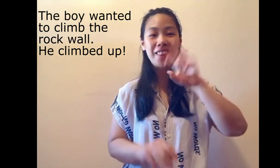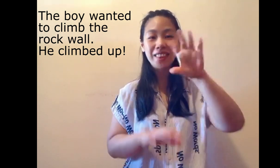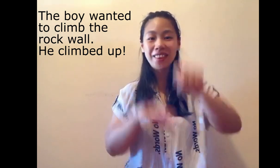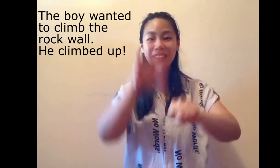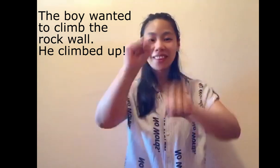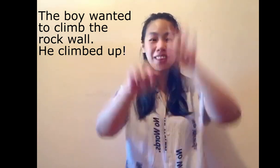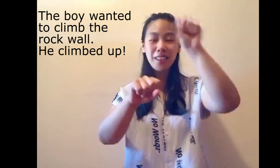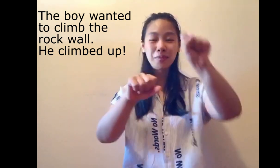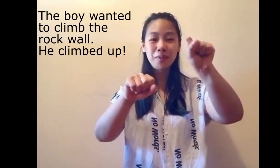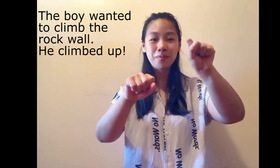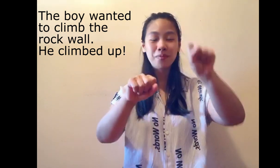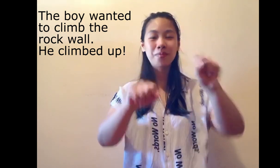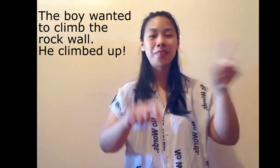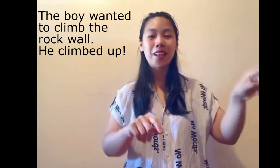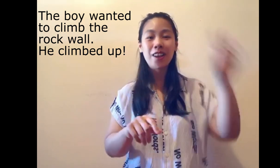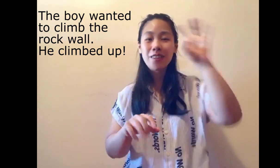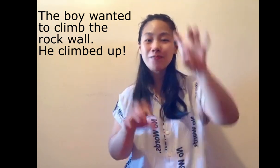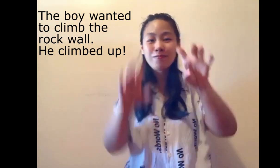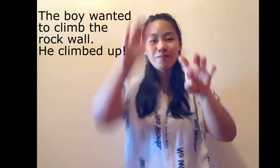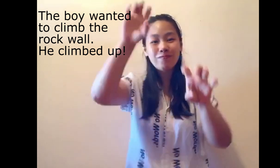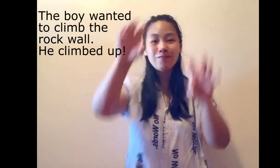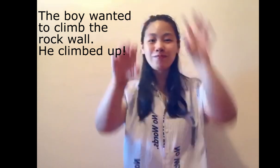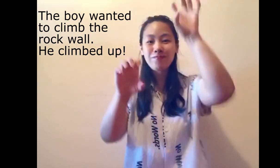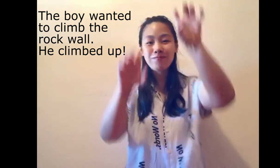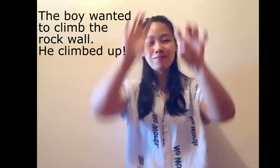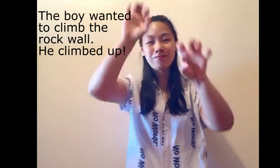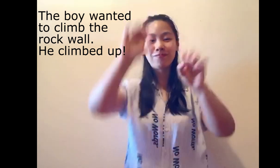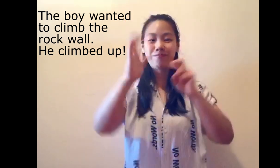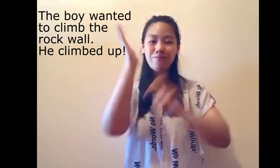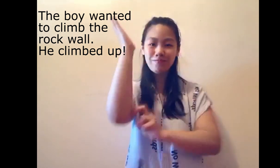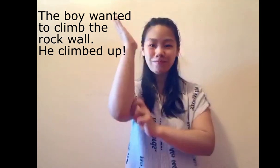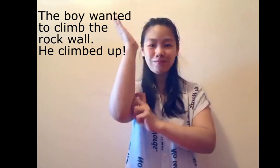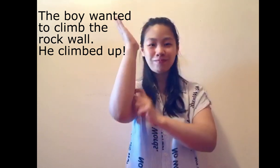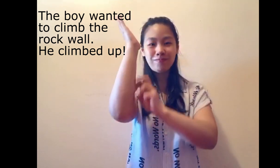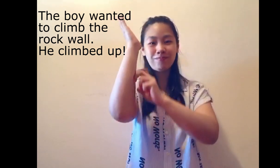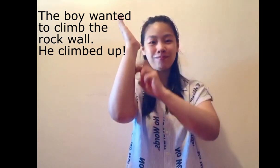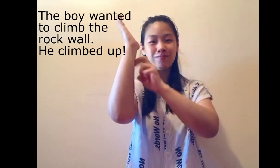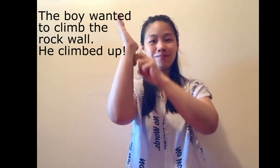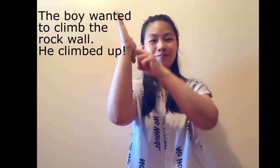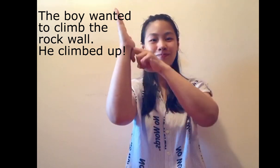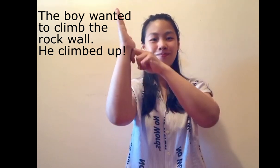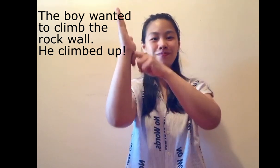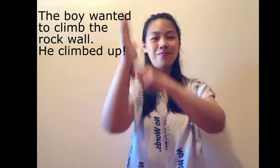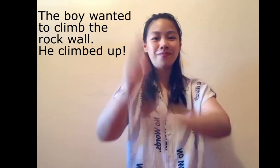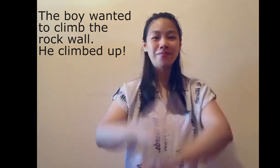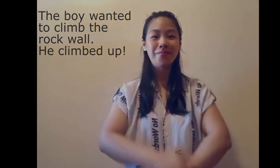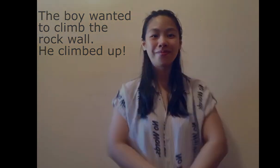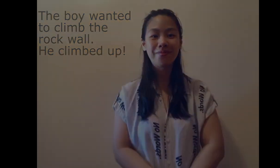A boy was extremely motivated to try the rock climbing wall, so he did it.